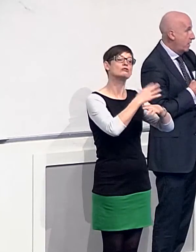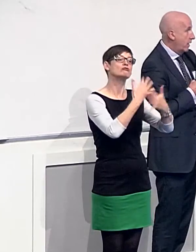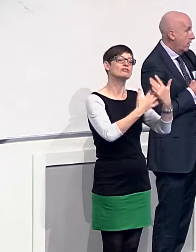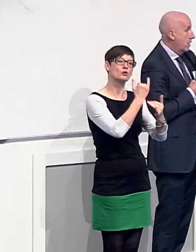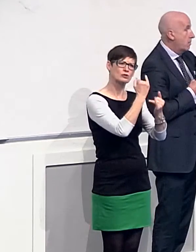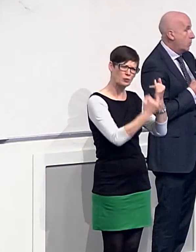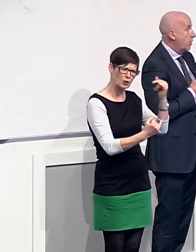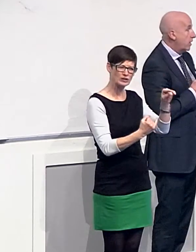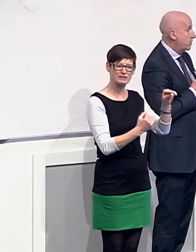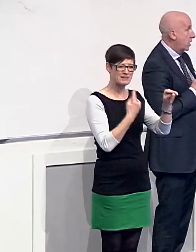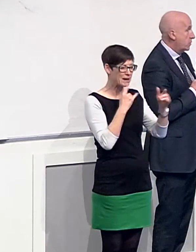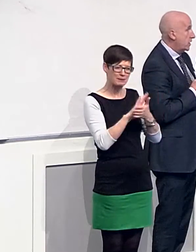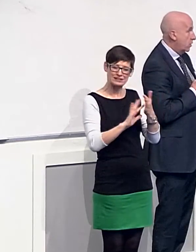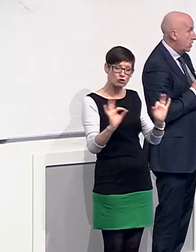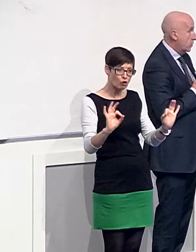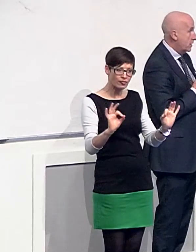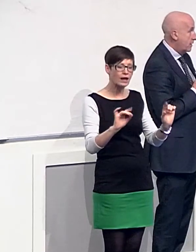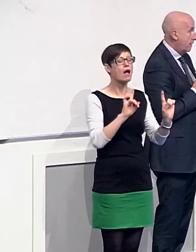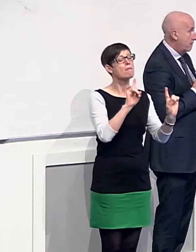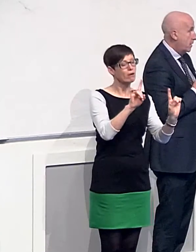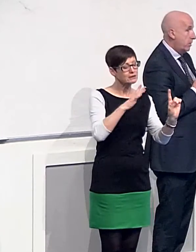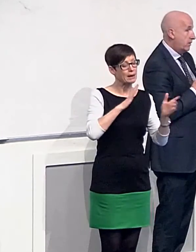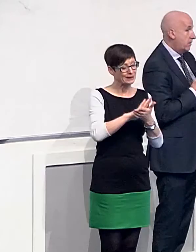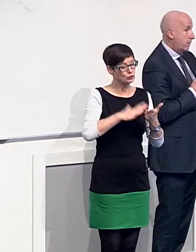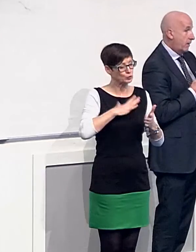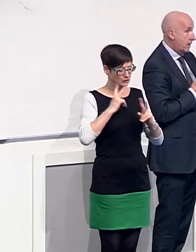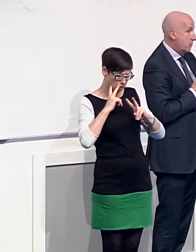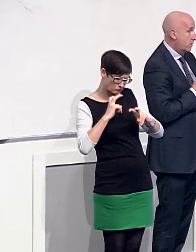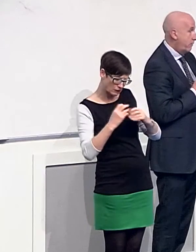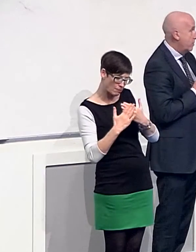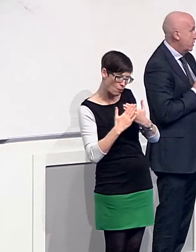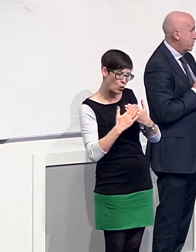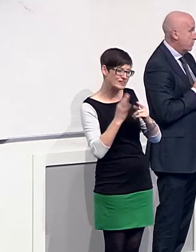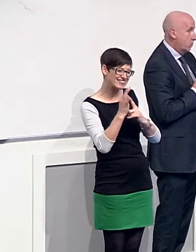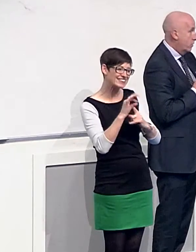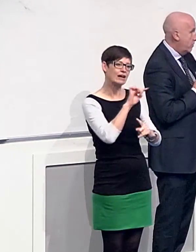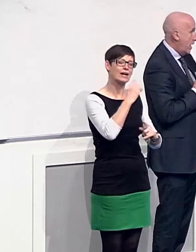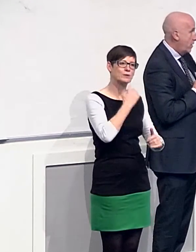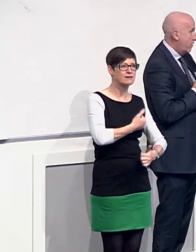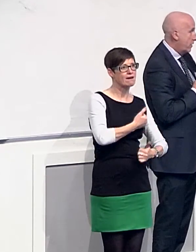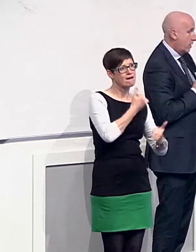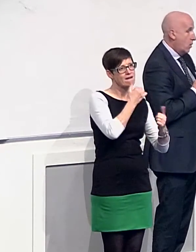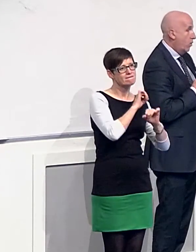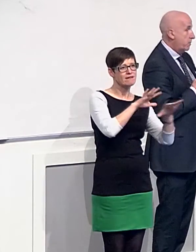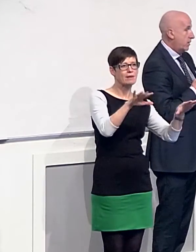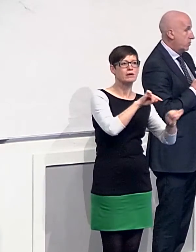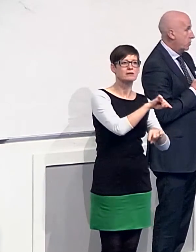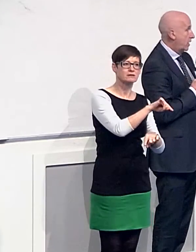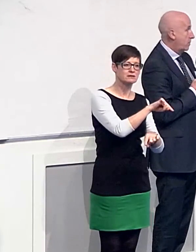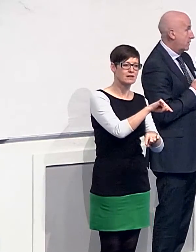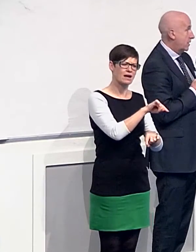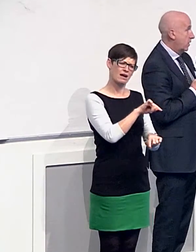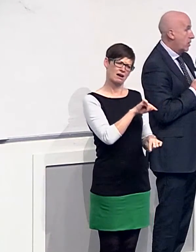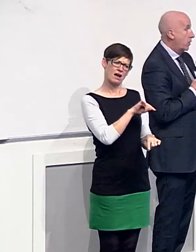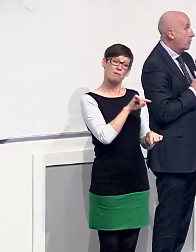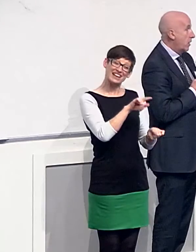you anything. But what it does tell you is you need to look in more detail. Because even the fact that he was famous and world-renowned and everything, were his patients always getting the